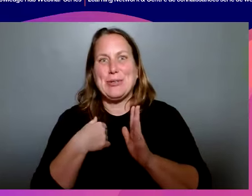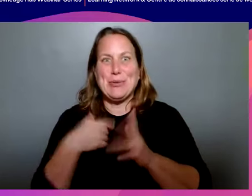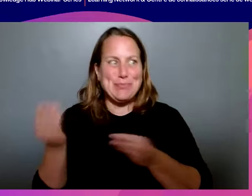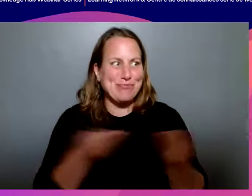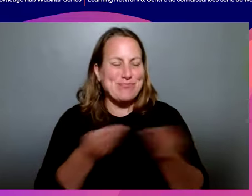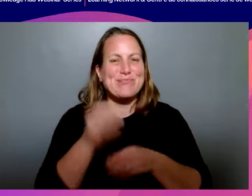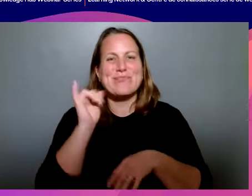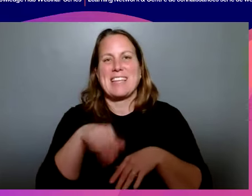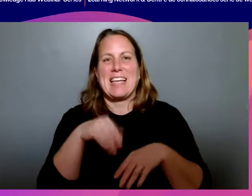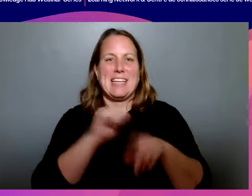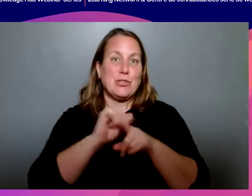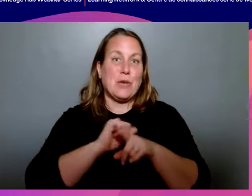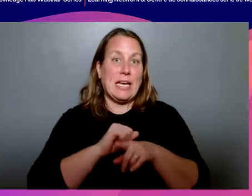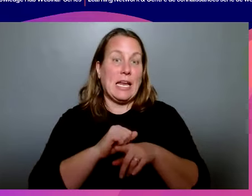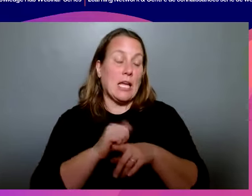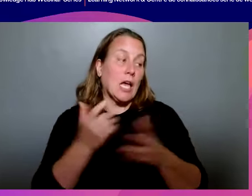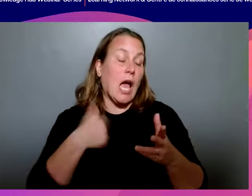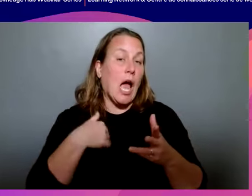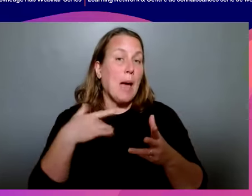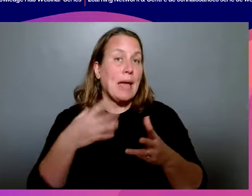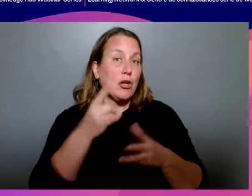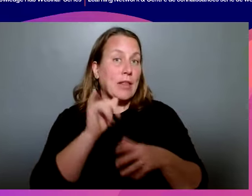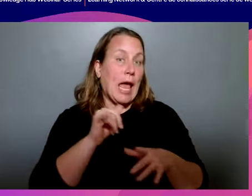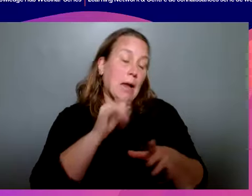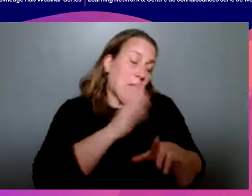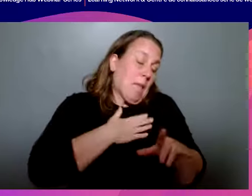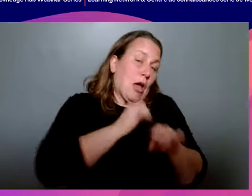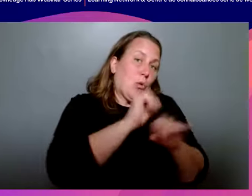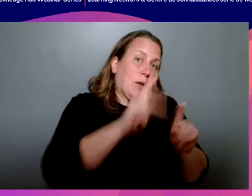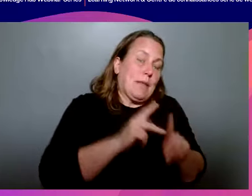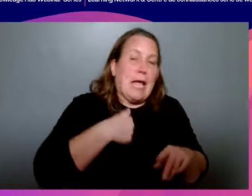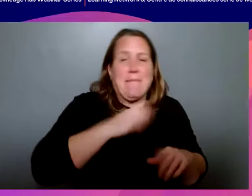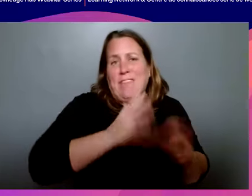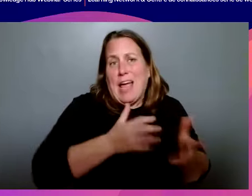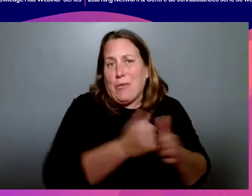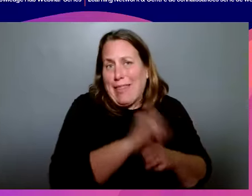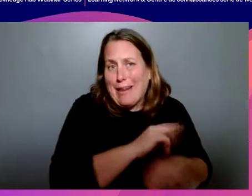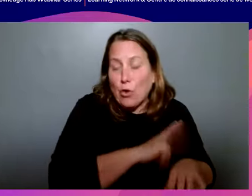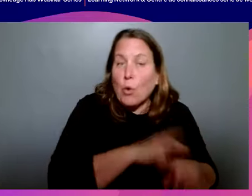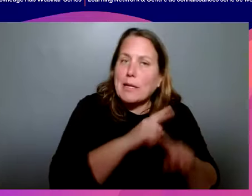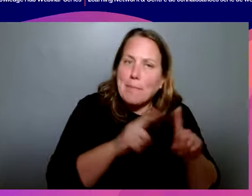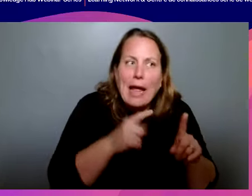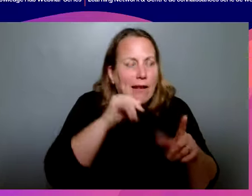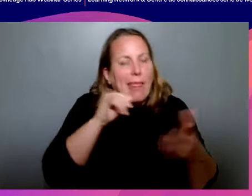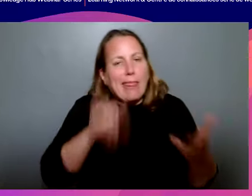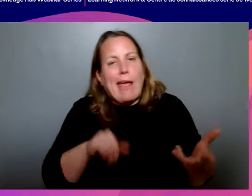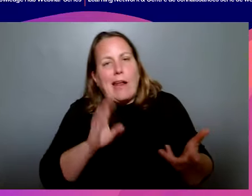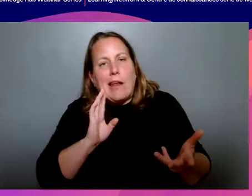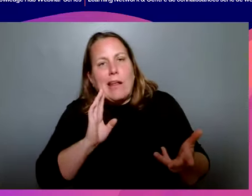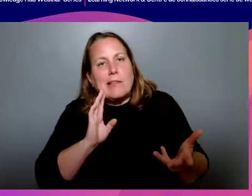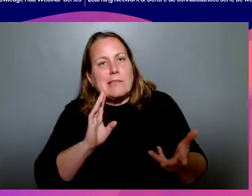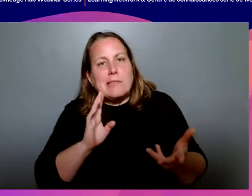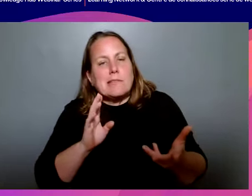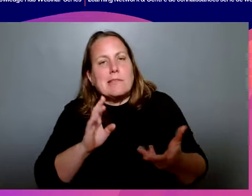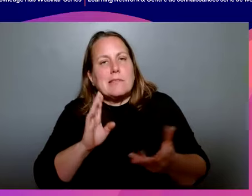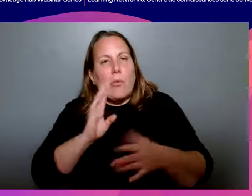my own workplaces, which I've been okay with, but it really is harmful to have the folks that are experiencing harm